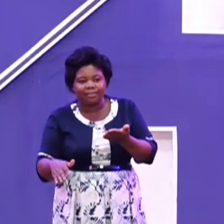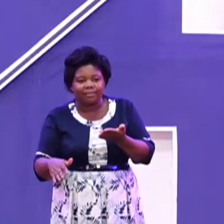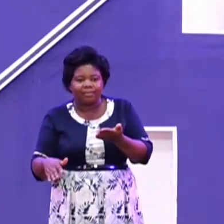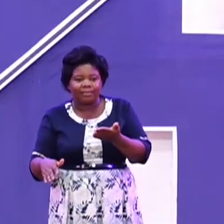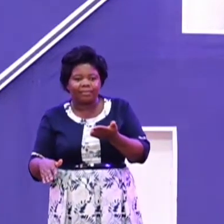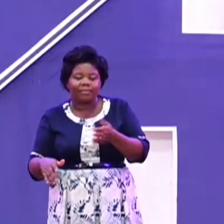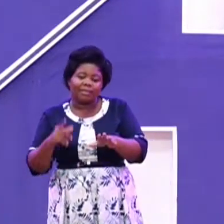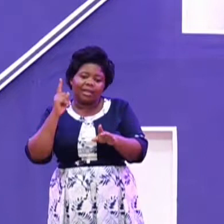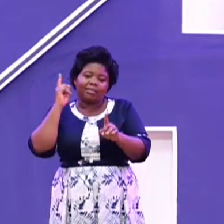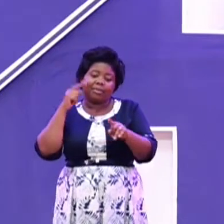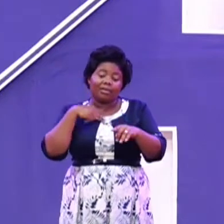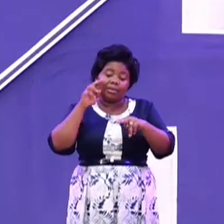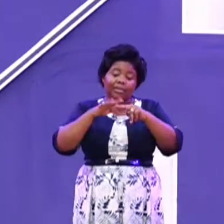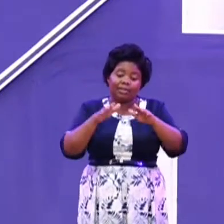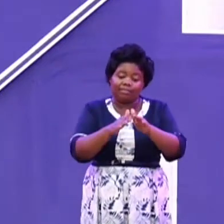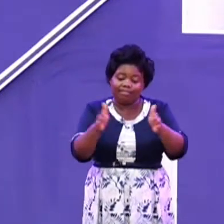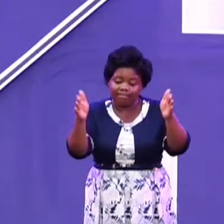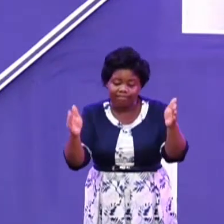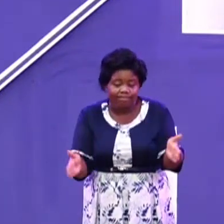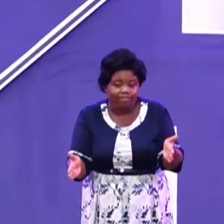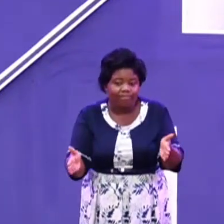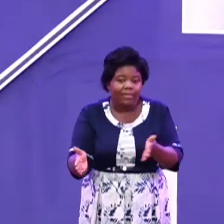I was sitting on the bench